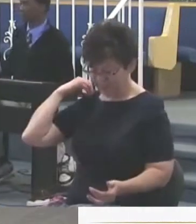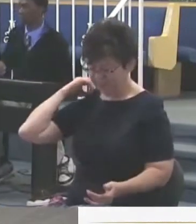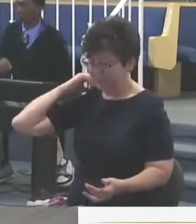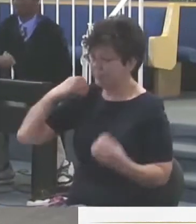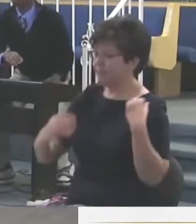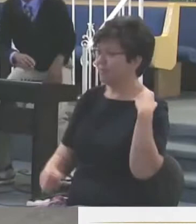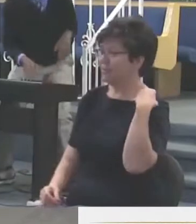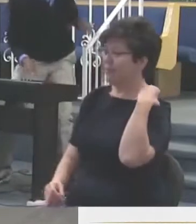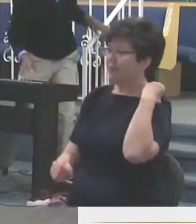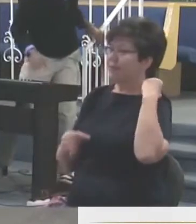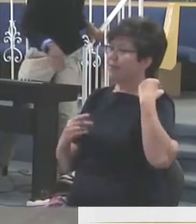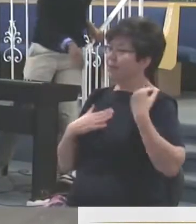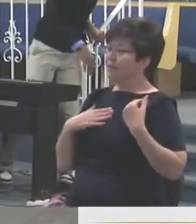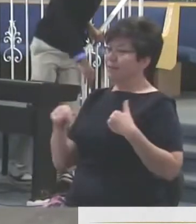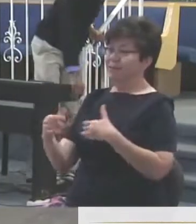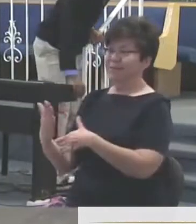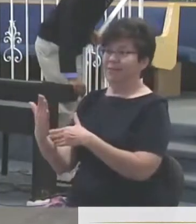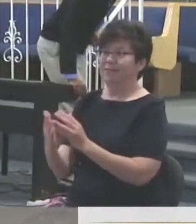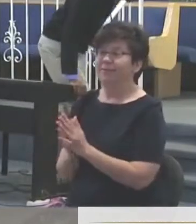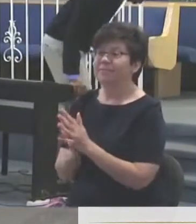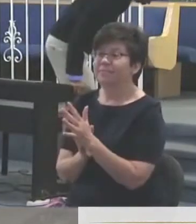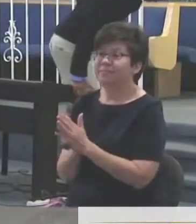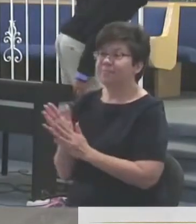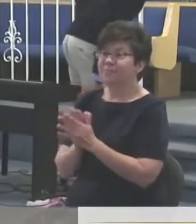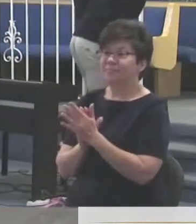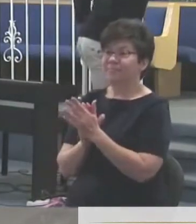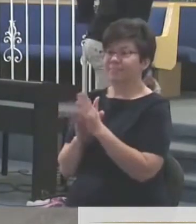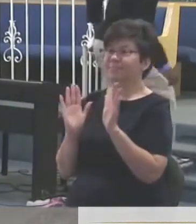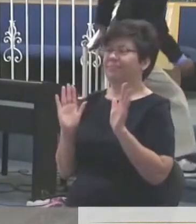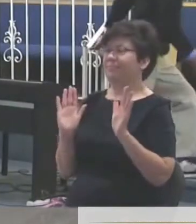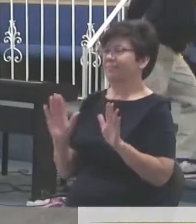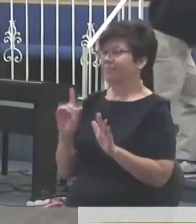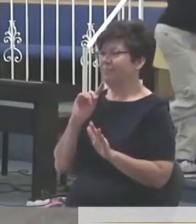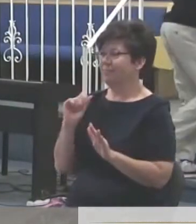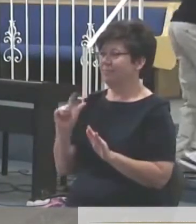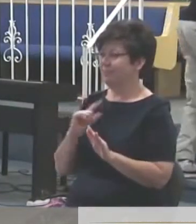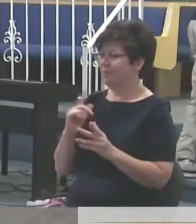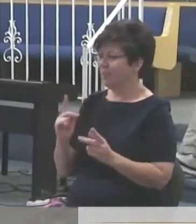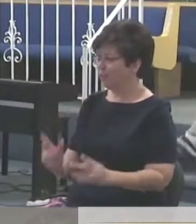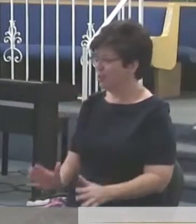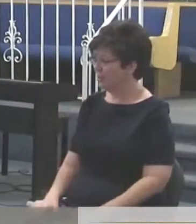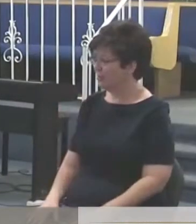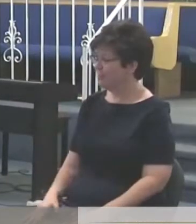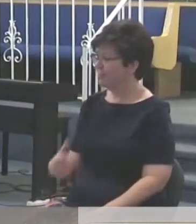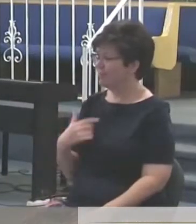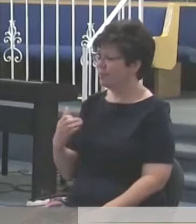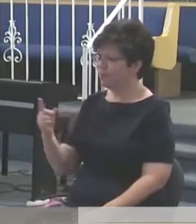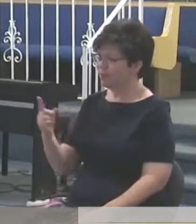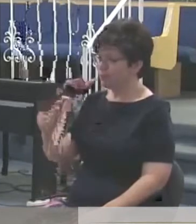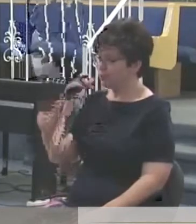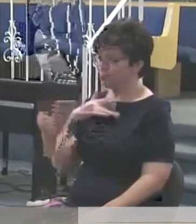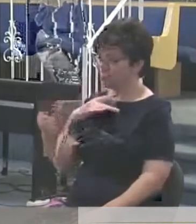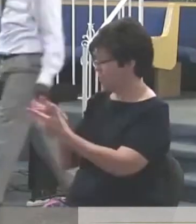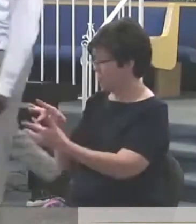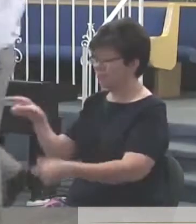Hallelujah. Amen. I'm glad to be here this morning and grateful for all of our visitors. We want you to feel